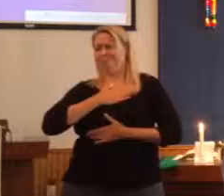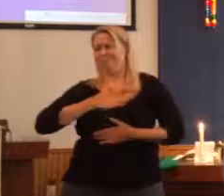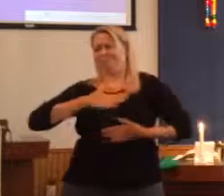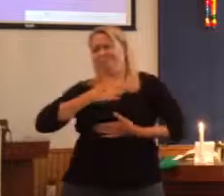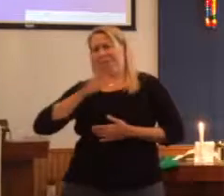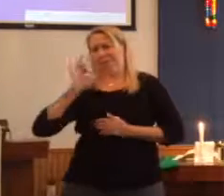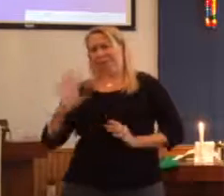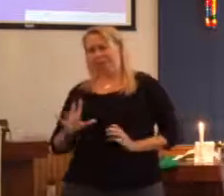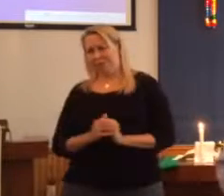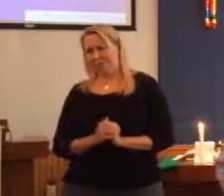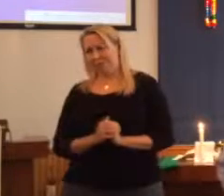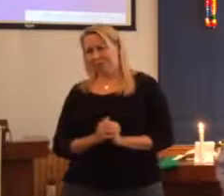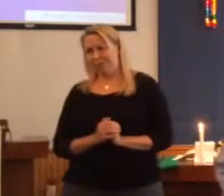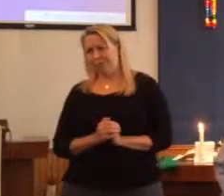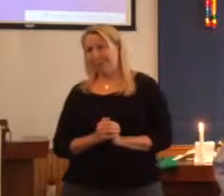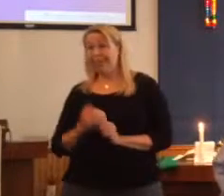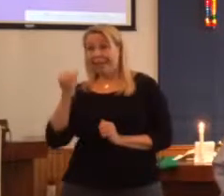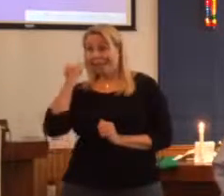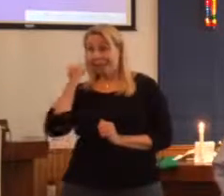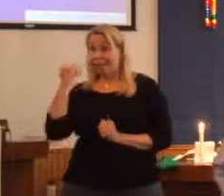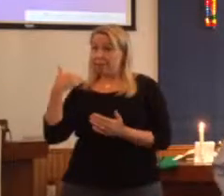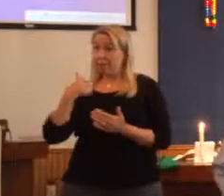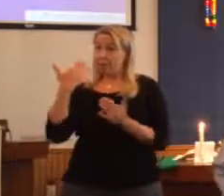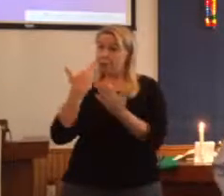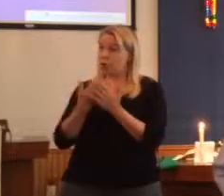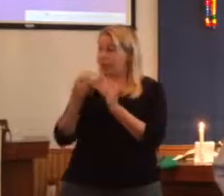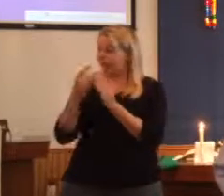be a good leader, you have to be a good follower.